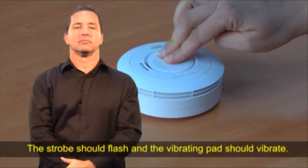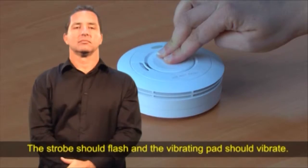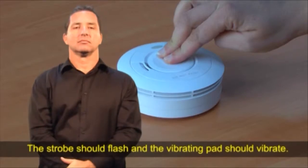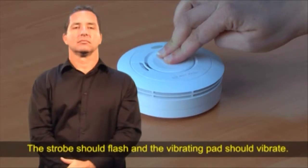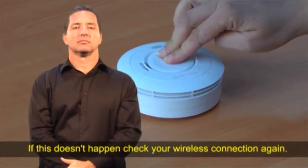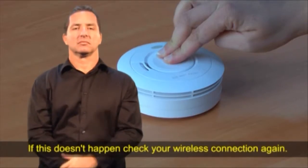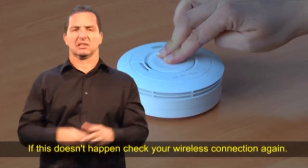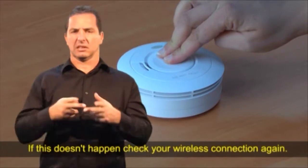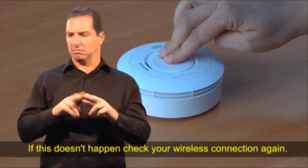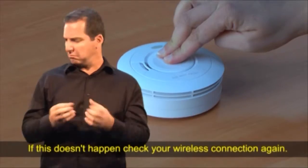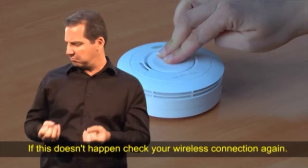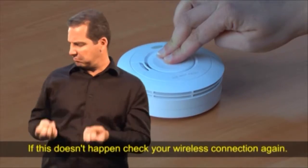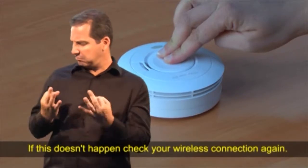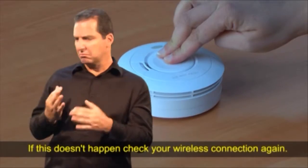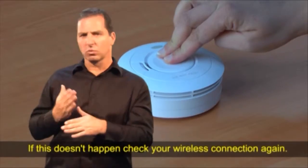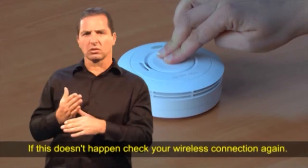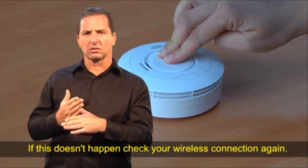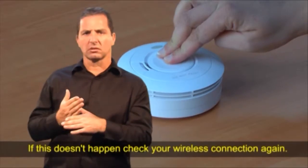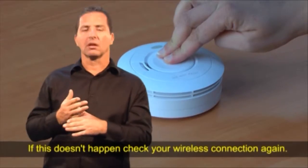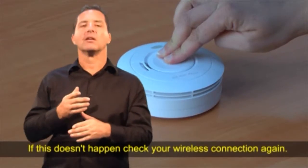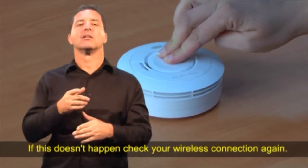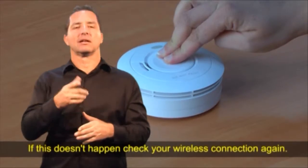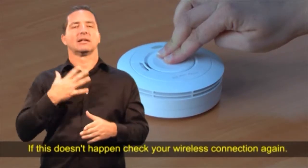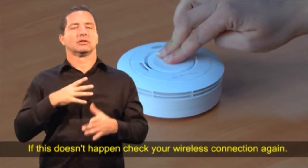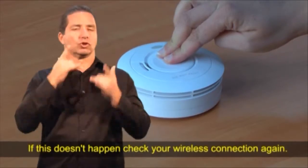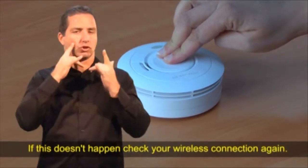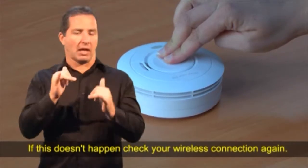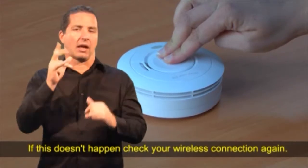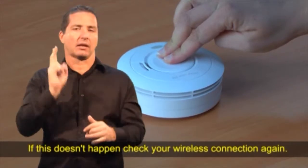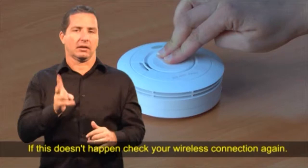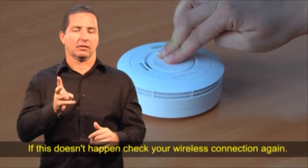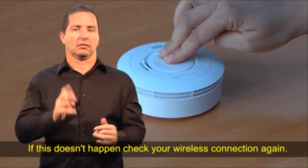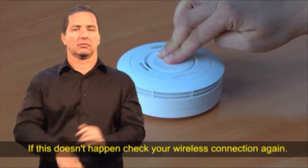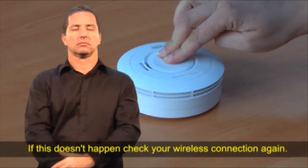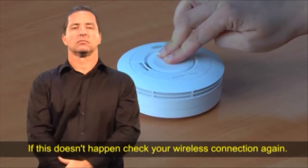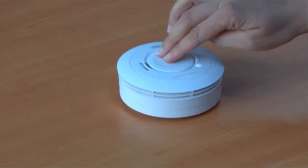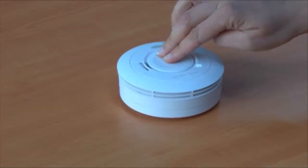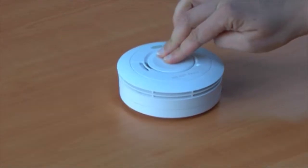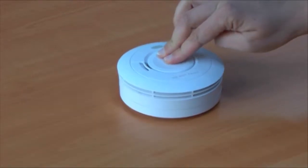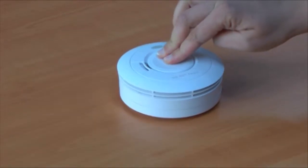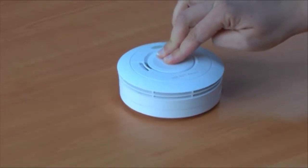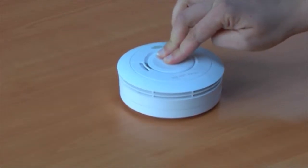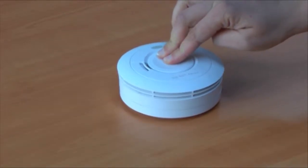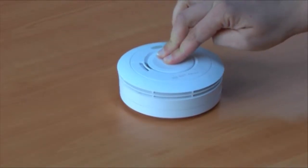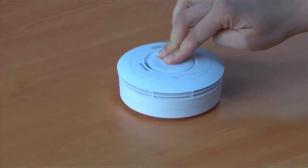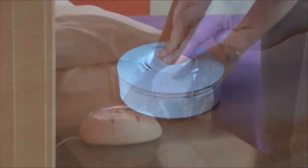vibrate. If this doesn't happen, check your wireless connection again.